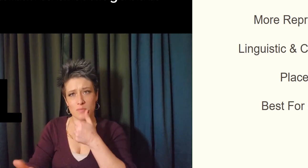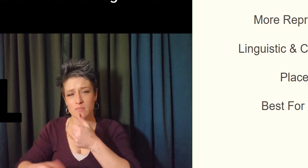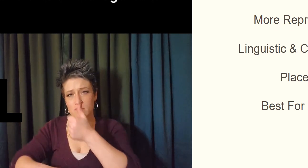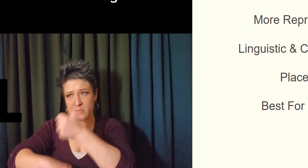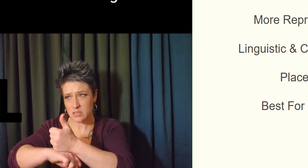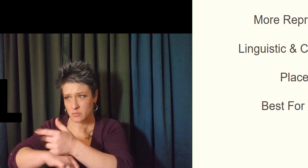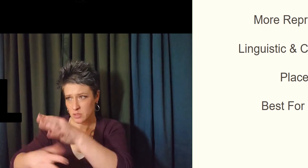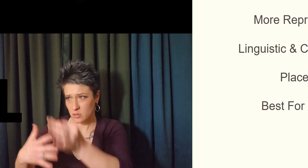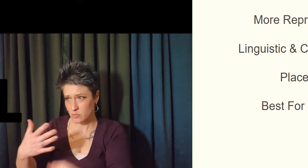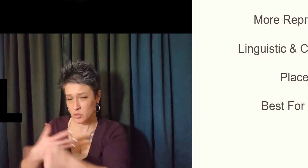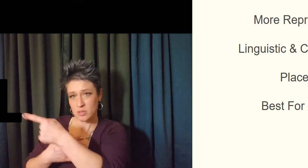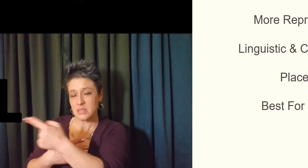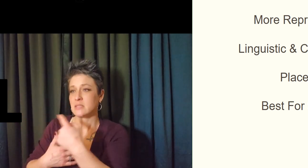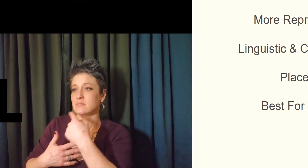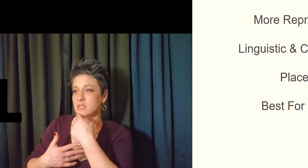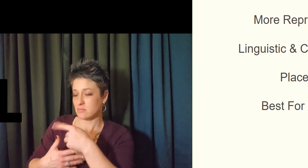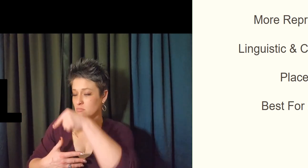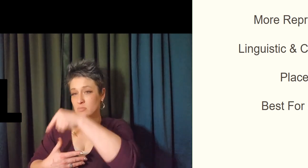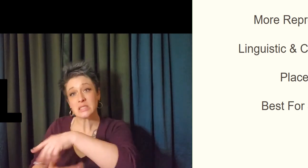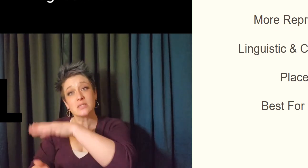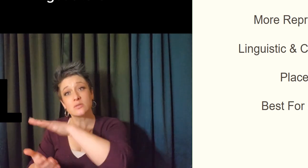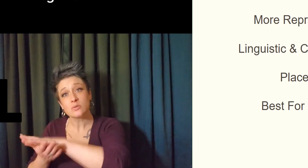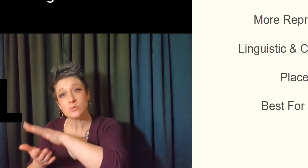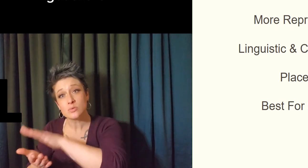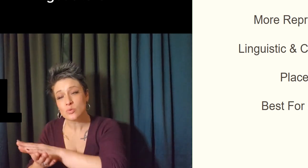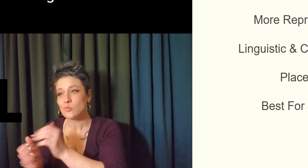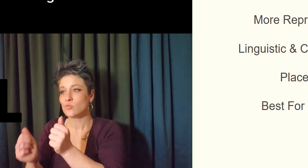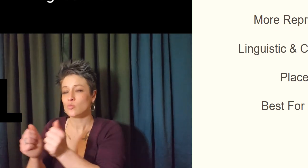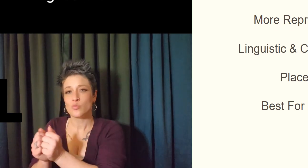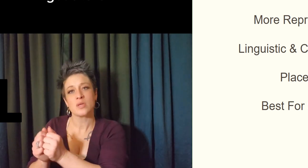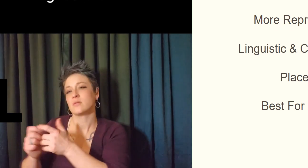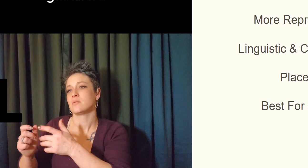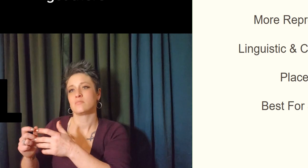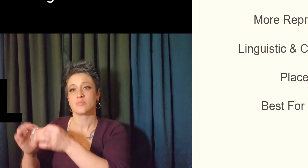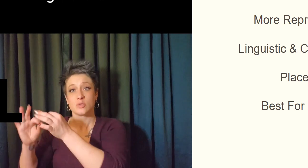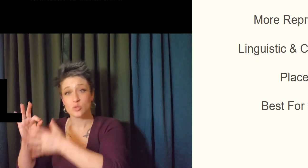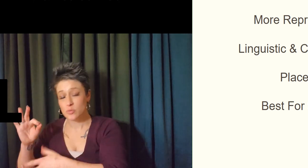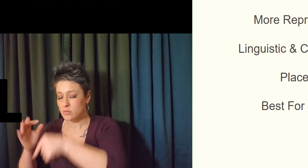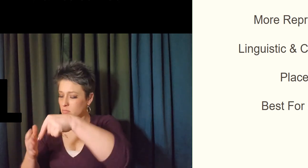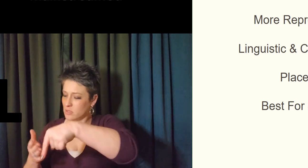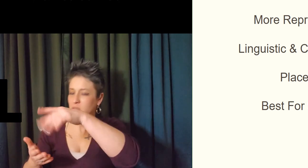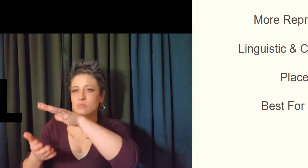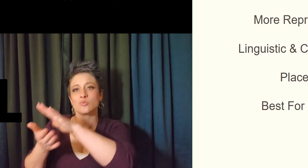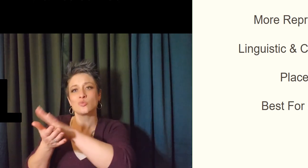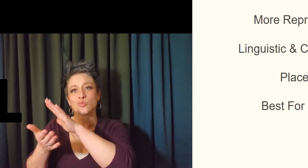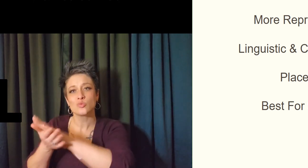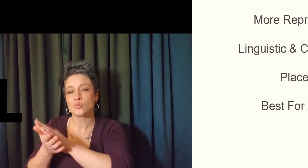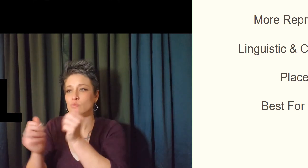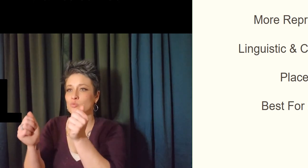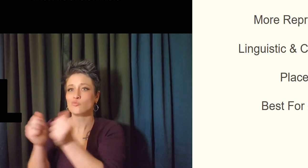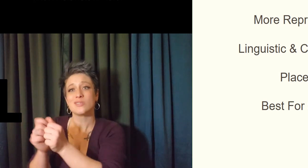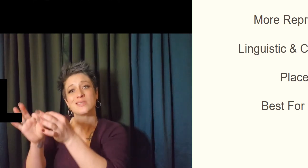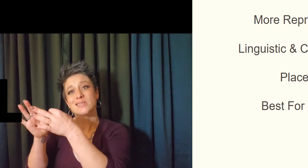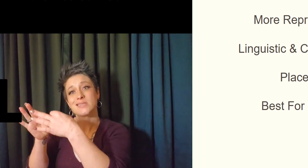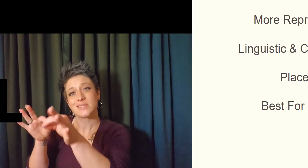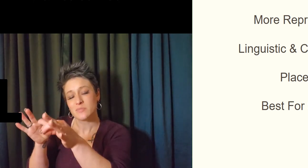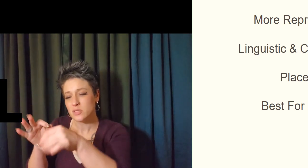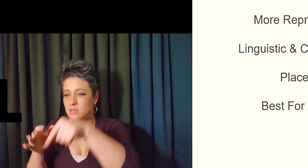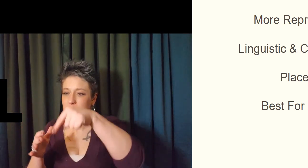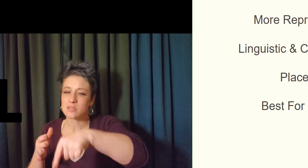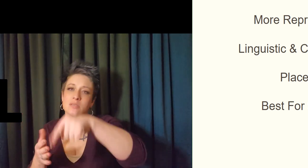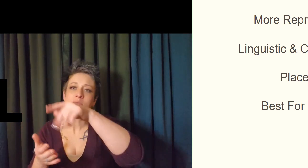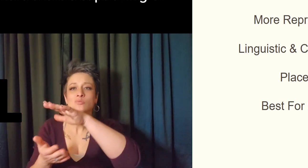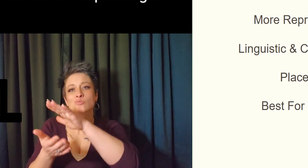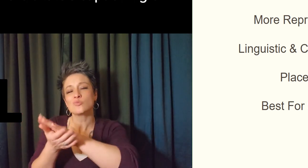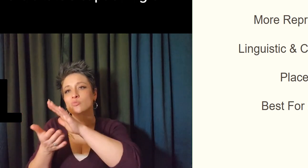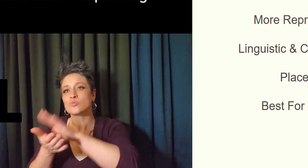to, in a placement meeting, be like, oh, okay, yeah, the placement options you've got. There is this school that is mainstreamed and there's an